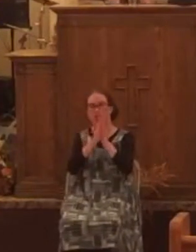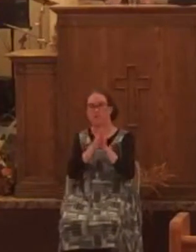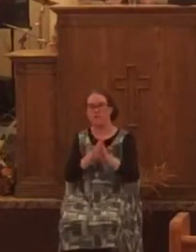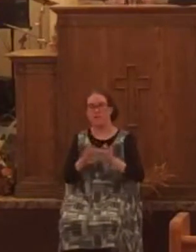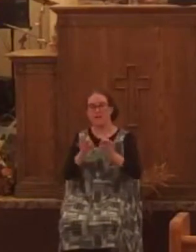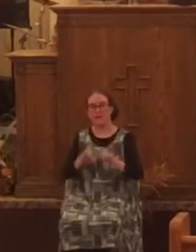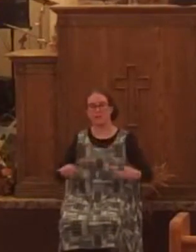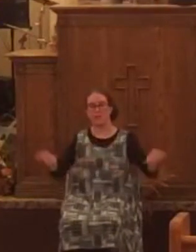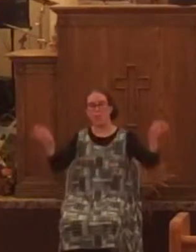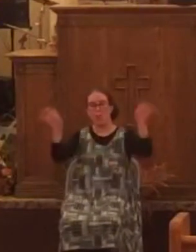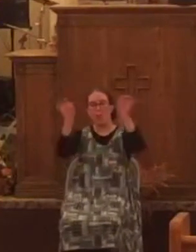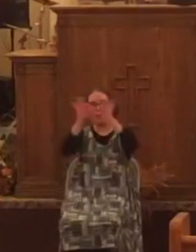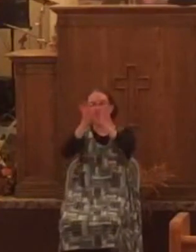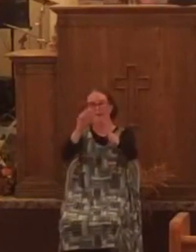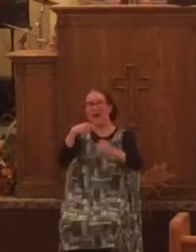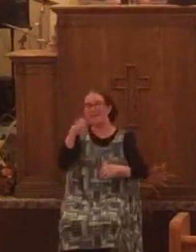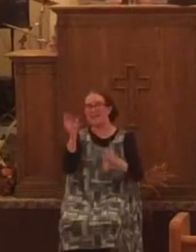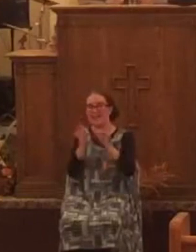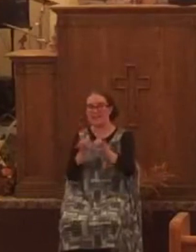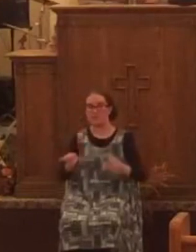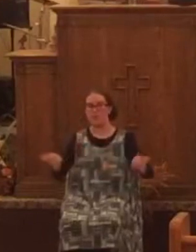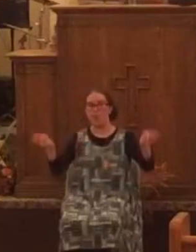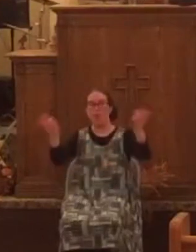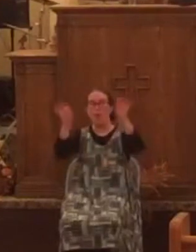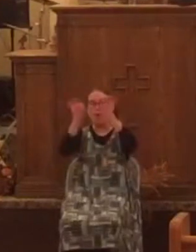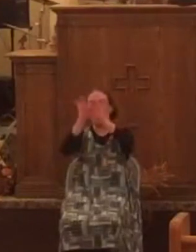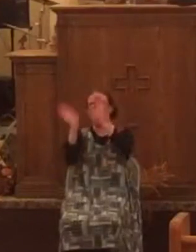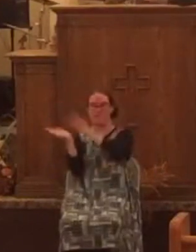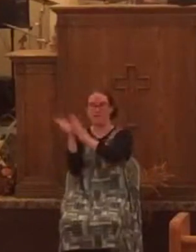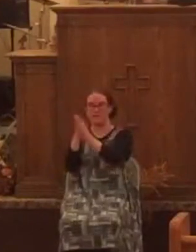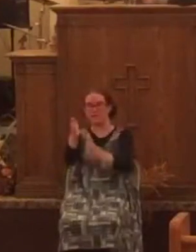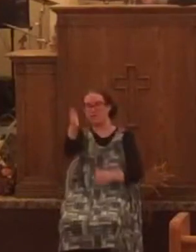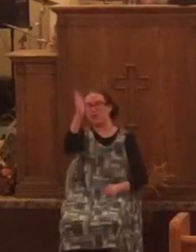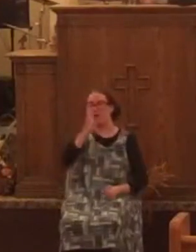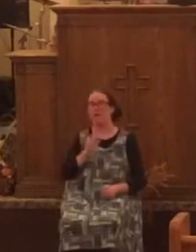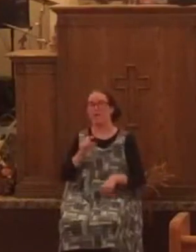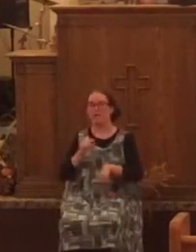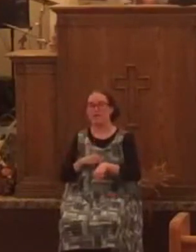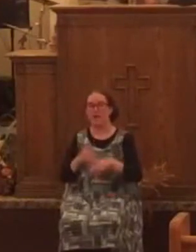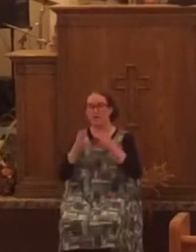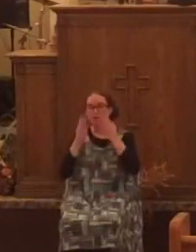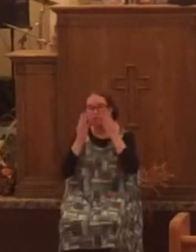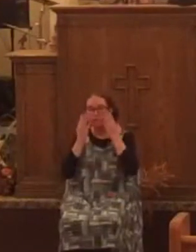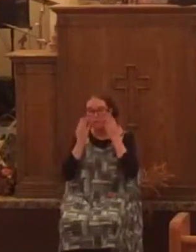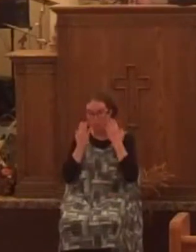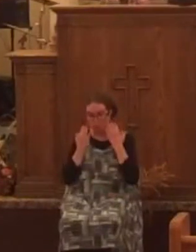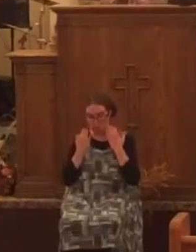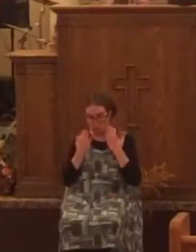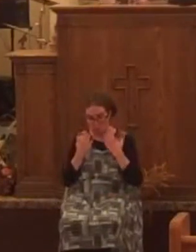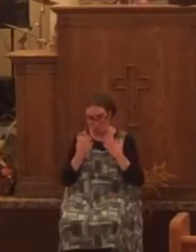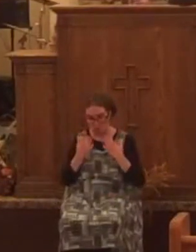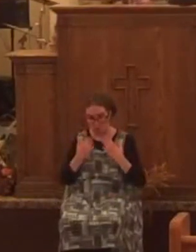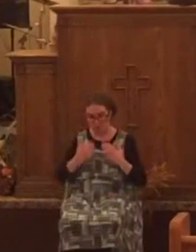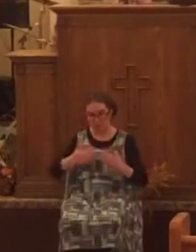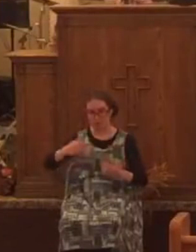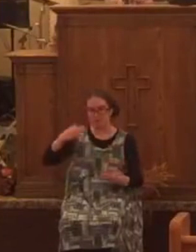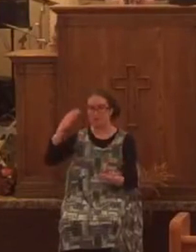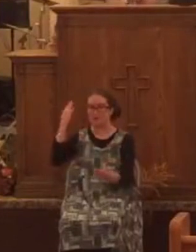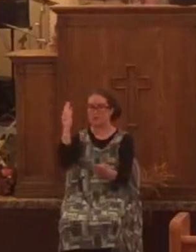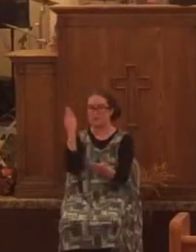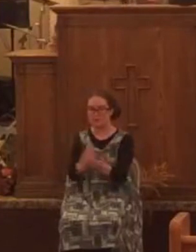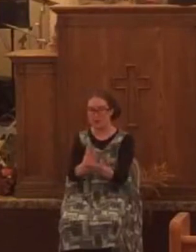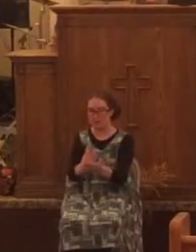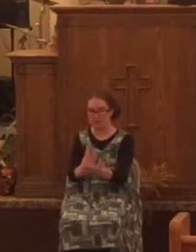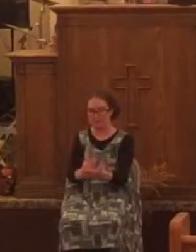he's worthy. Amen. I said he's worthy. Praise God. Amen. The season of mourning. Amen. It's got to come to a